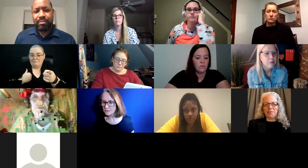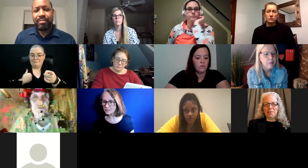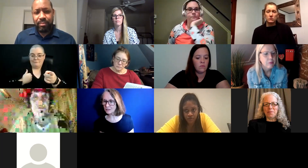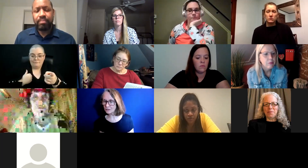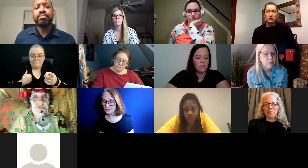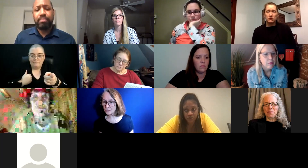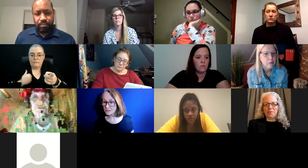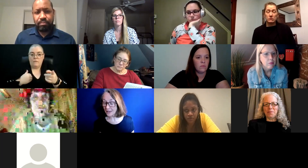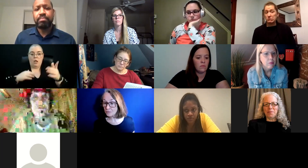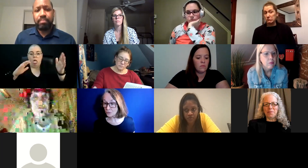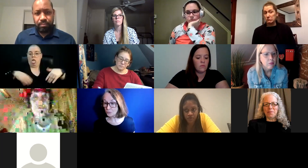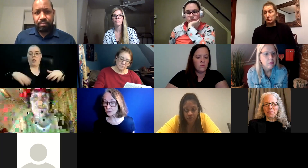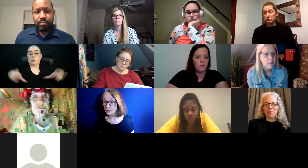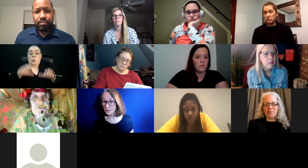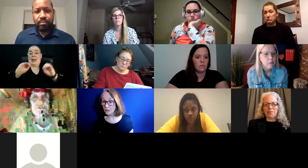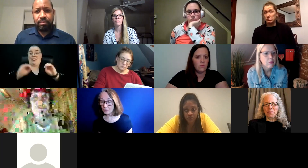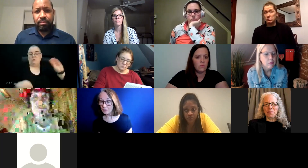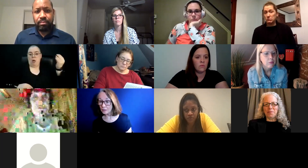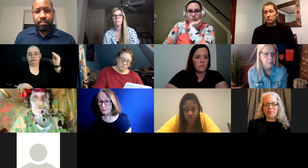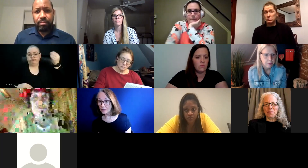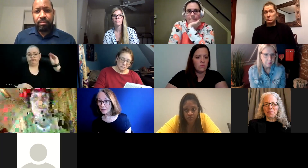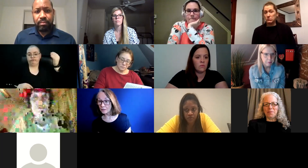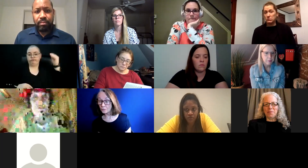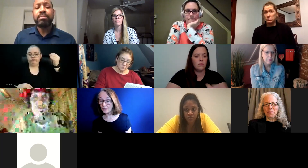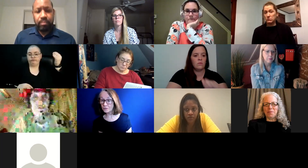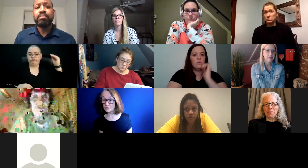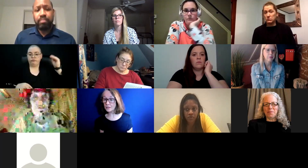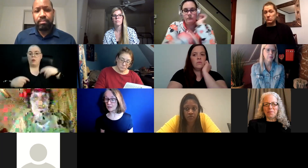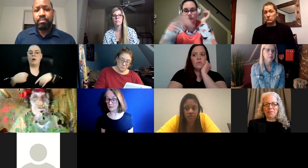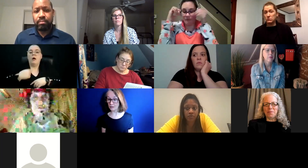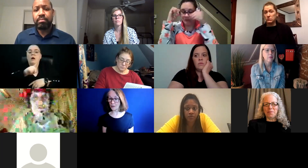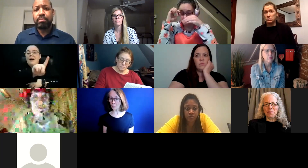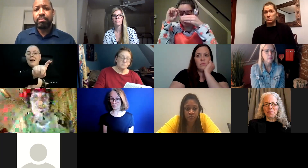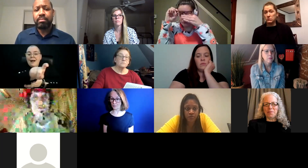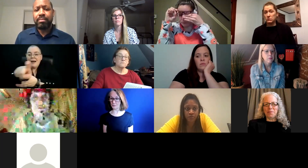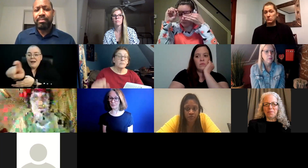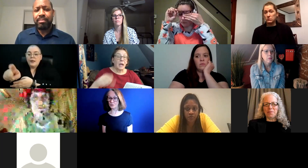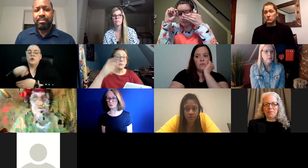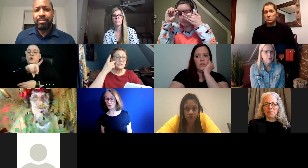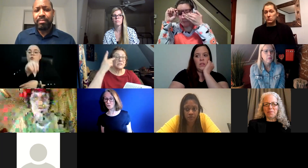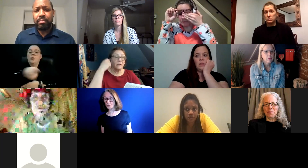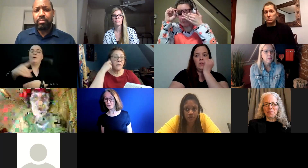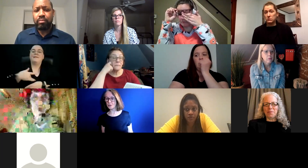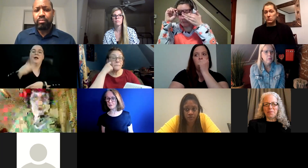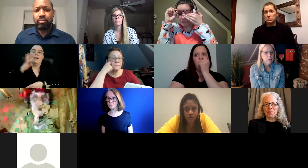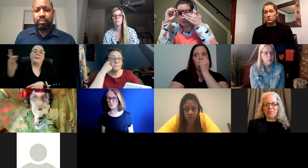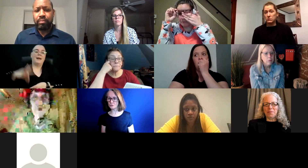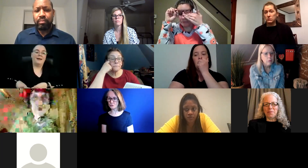and Ernest does have those. We haven't done anything about them. So I want to ask you, do you feel